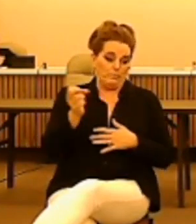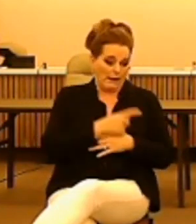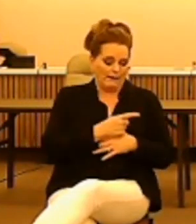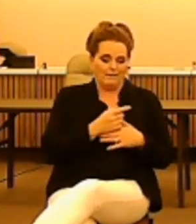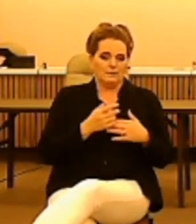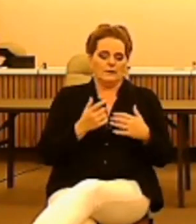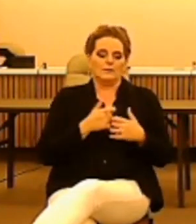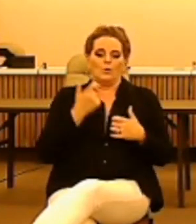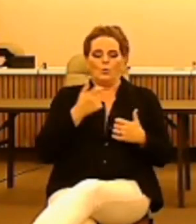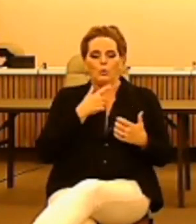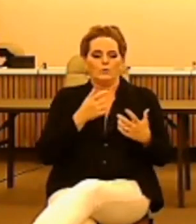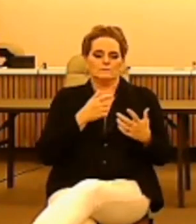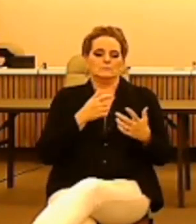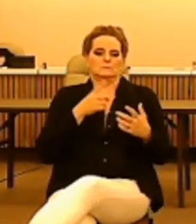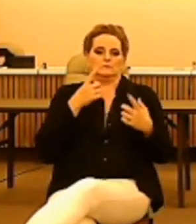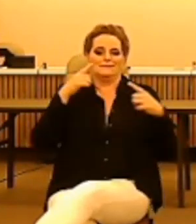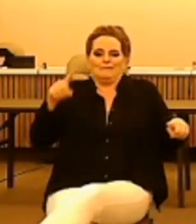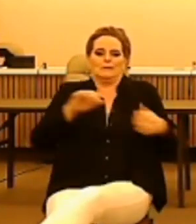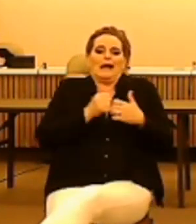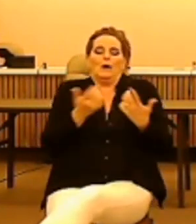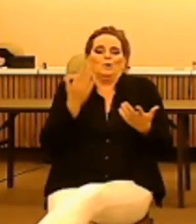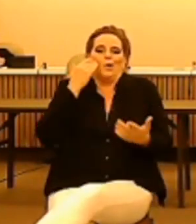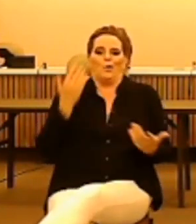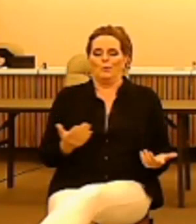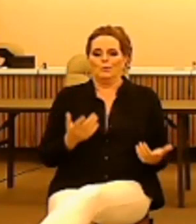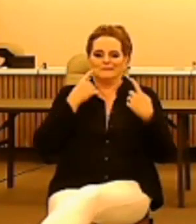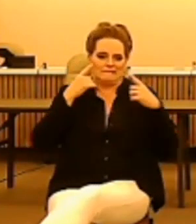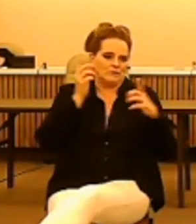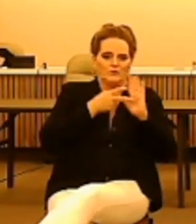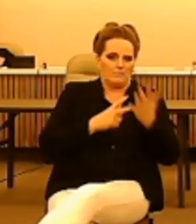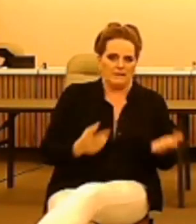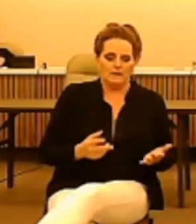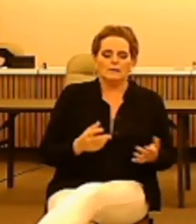what is the measure of success? Right. Right. You know, in terms of,